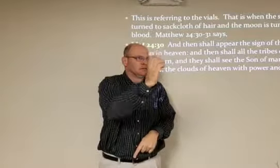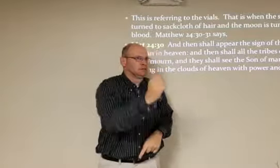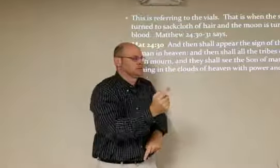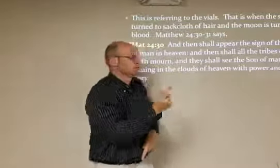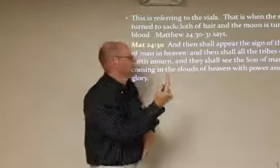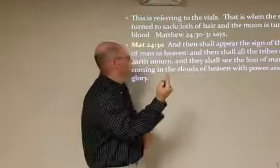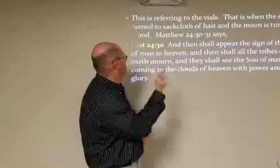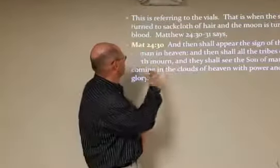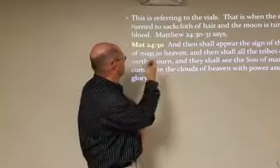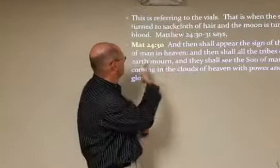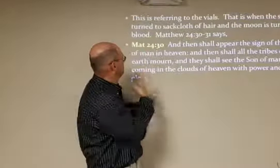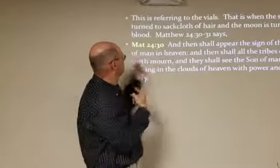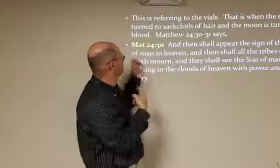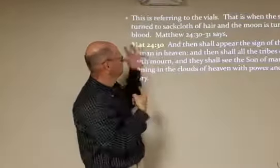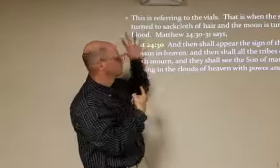from the east. Remember?